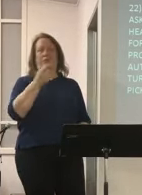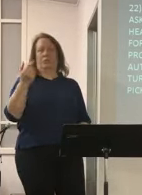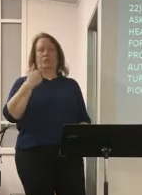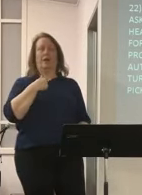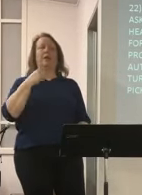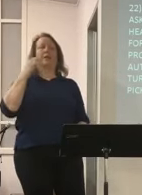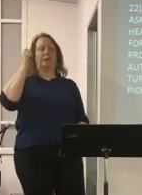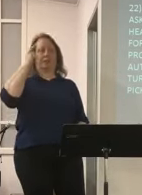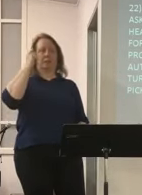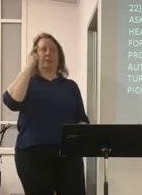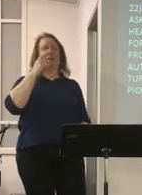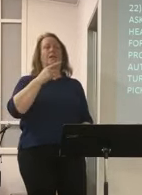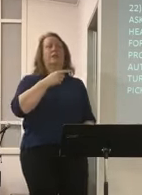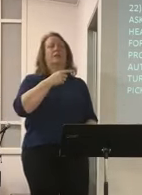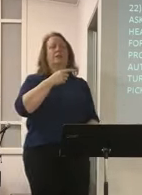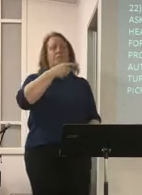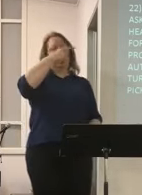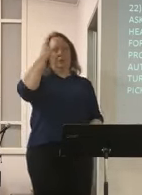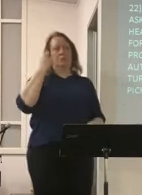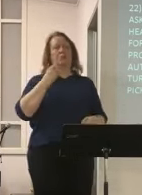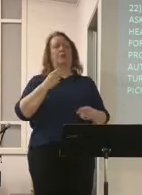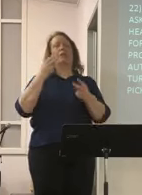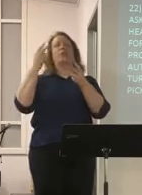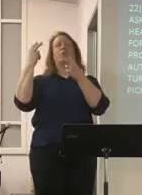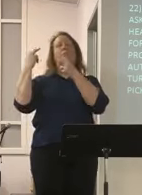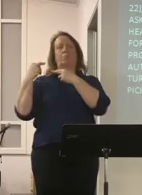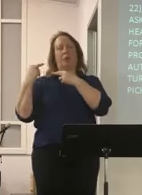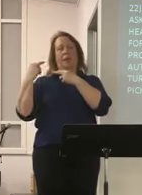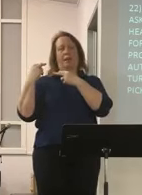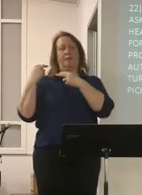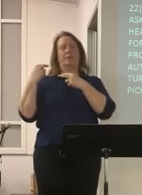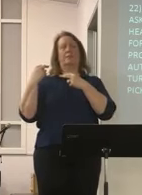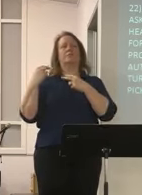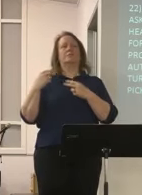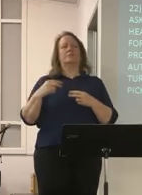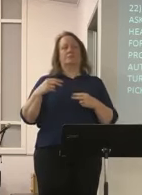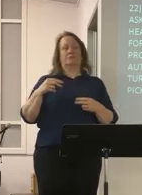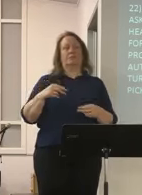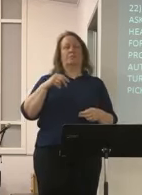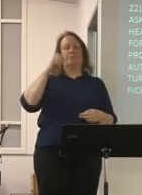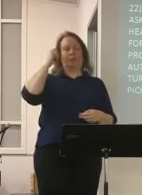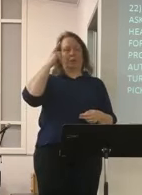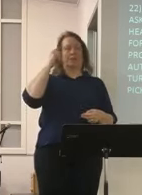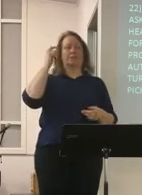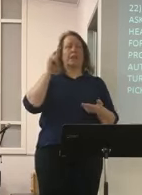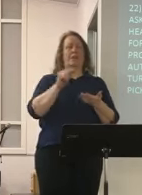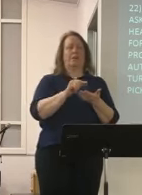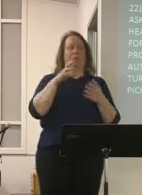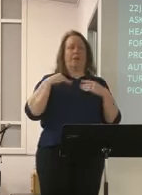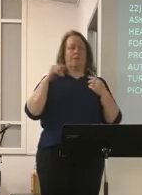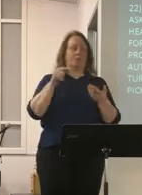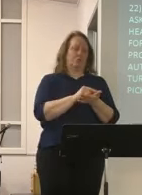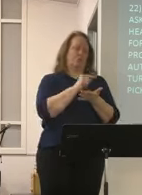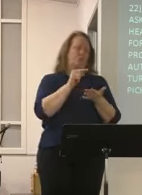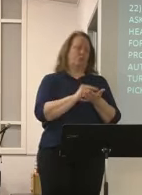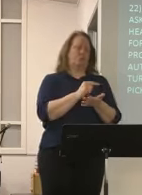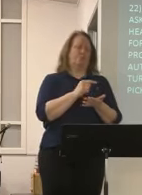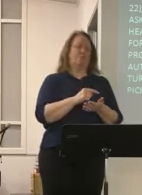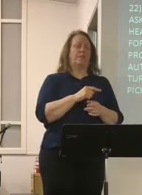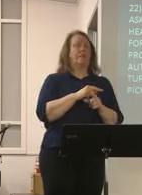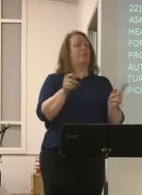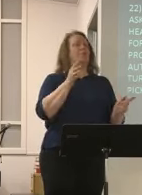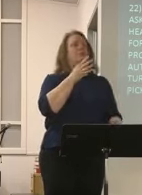Jesus did die and rose again, and he's going to live eternally. We get it, because we have Scripture. To the Jews, it confused